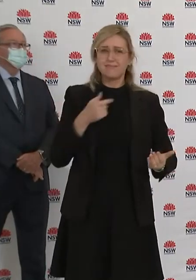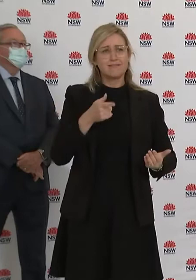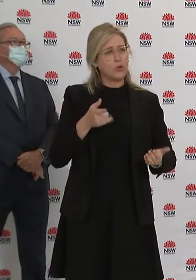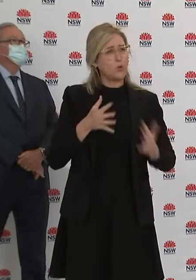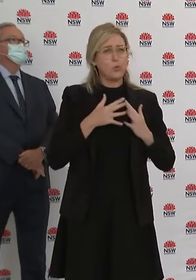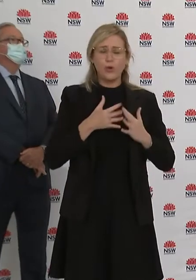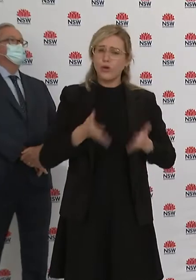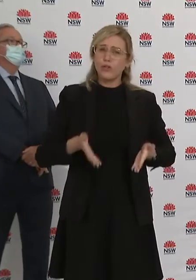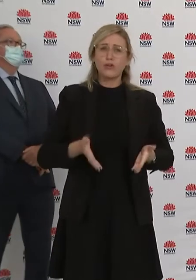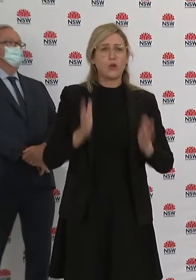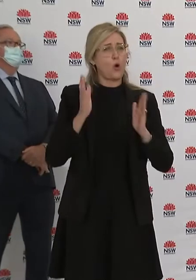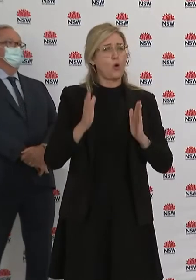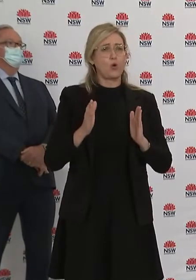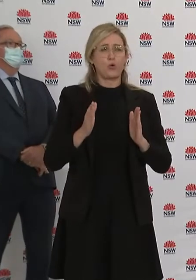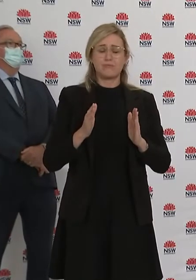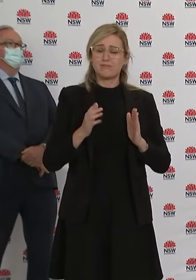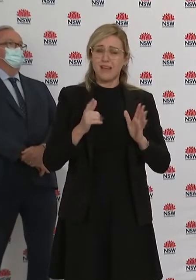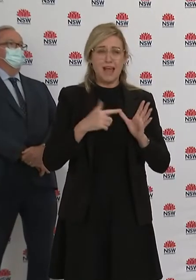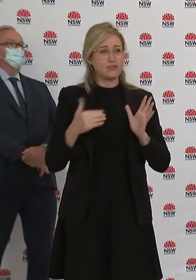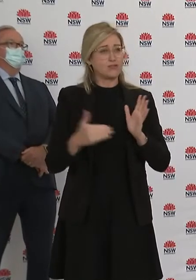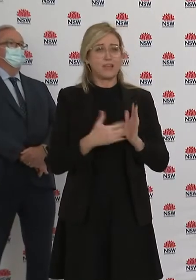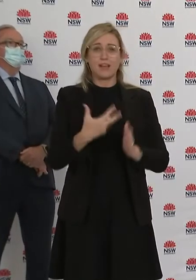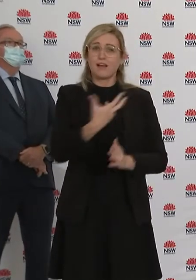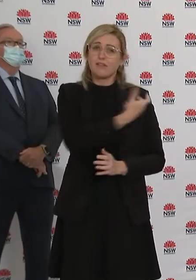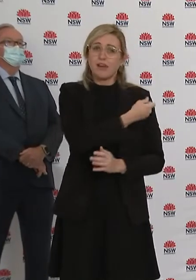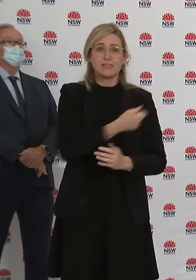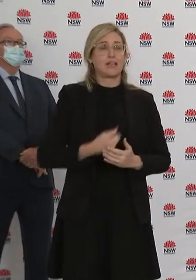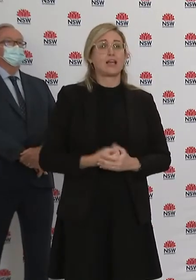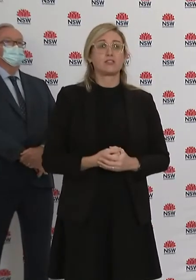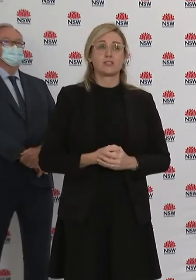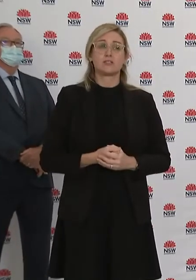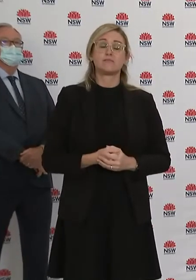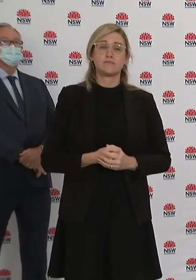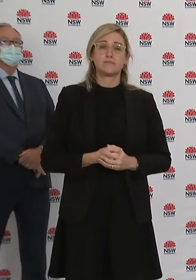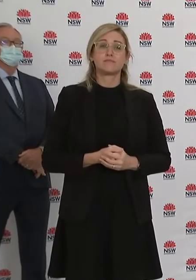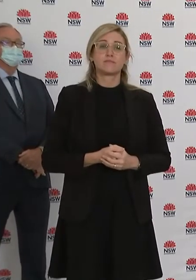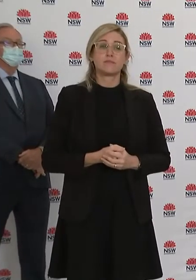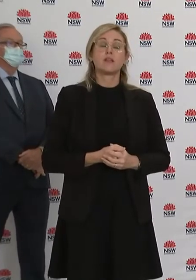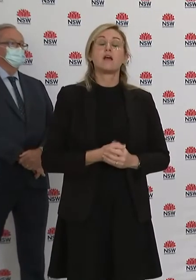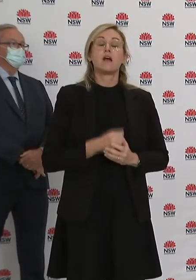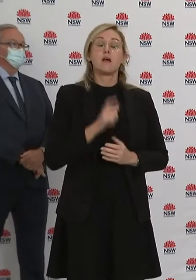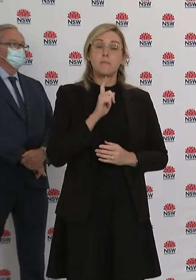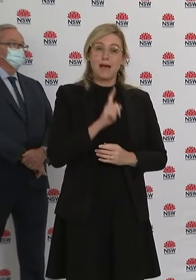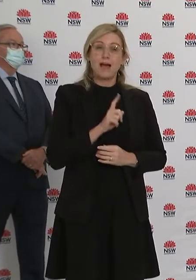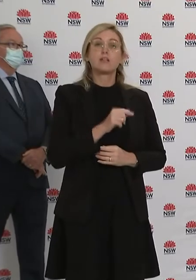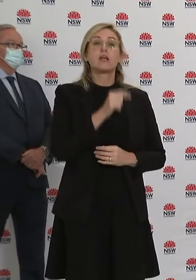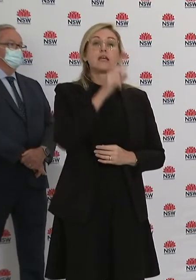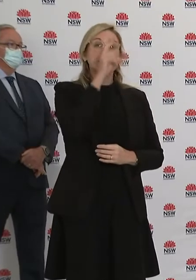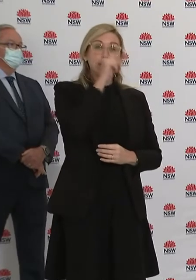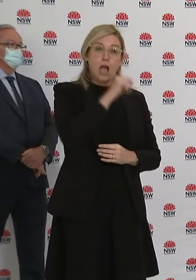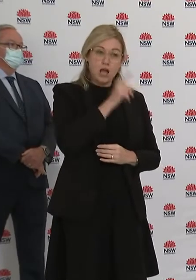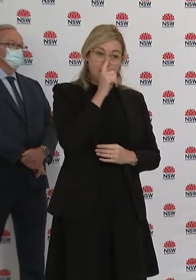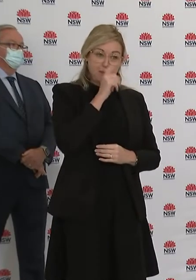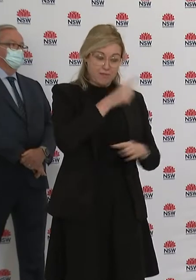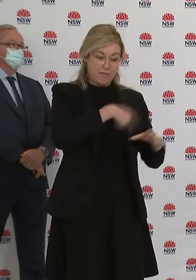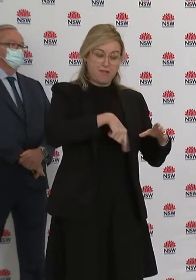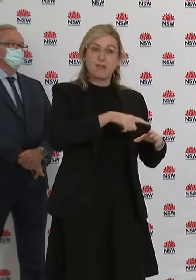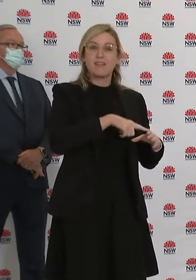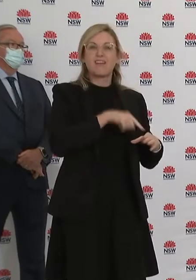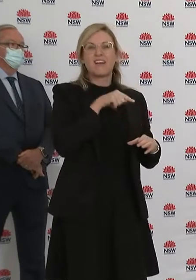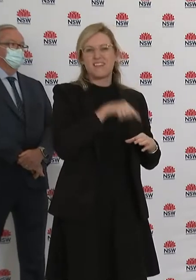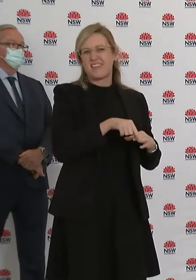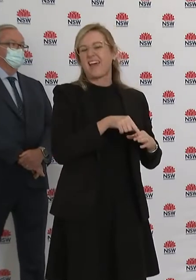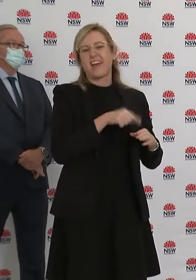in droves. And that's what I'd like to see. But I also recognise that younger people, who are the mobile people, who